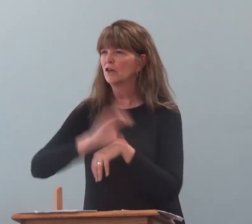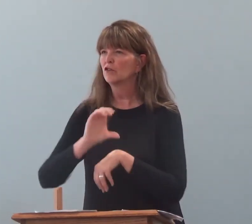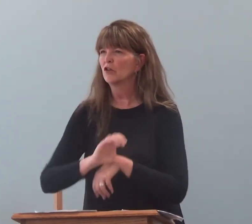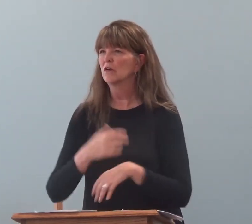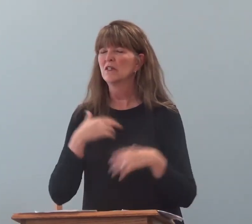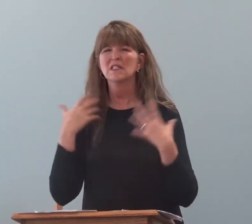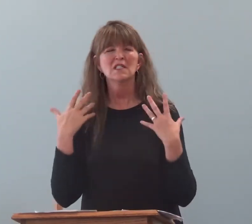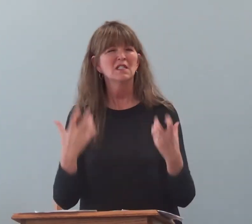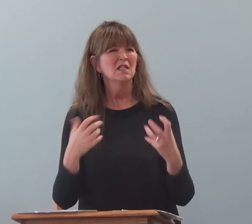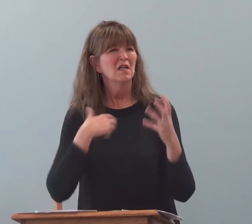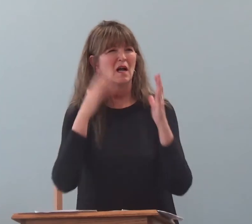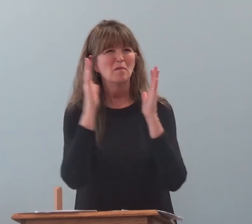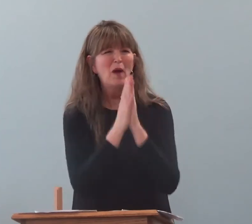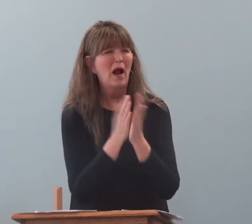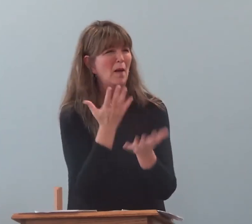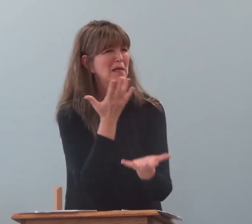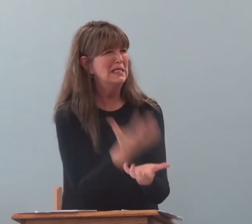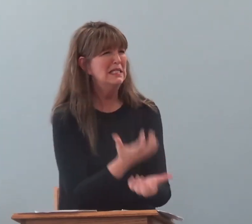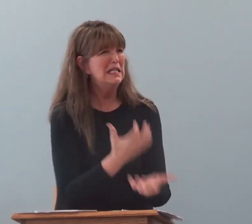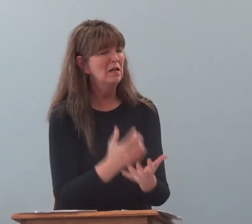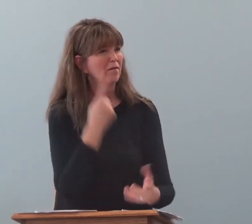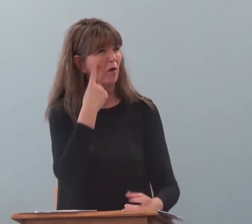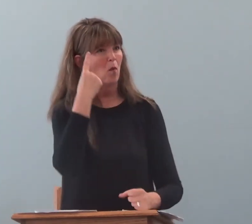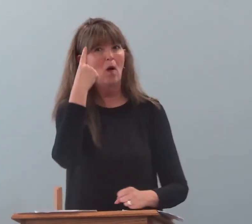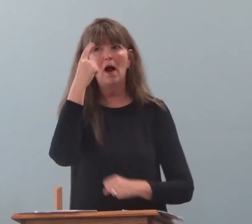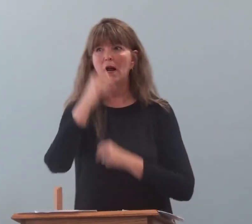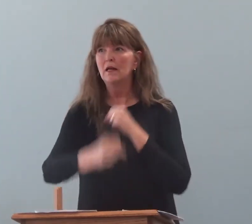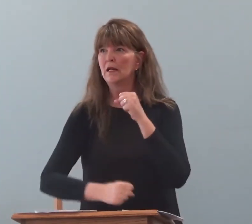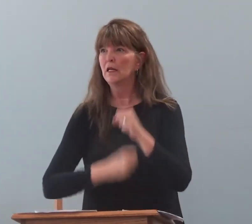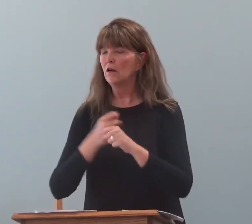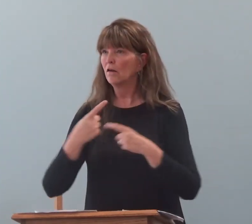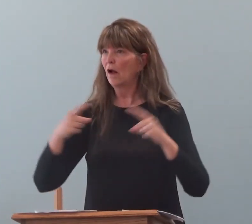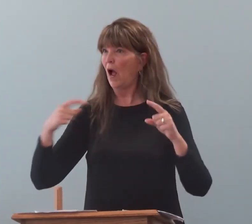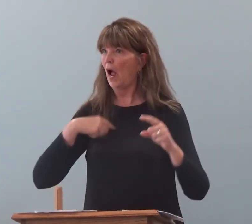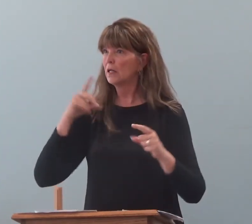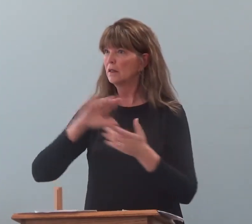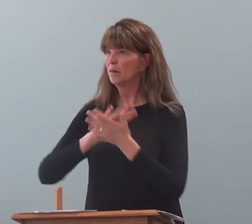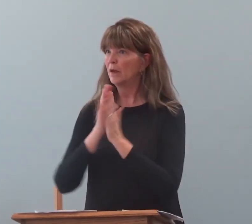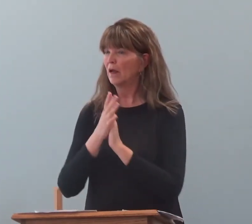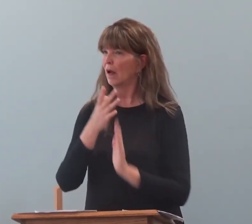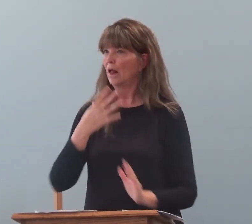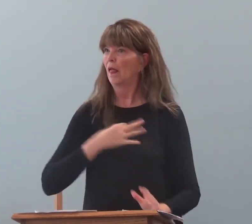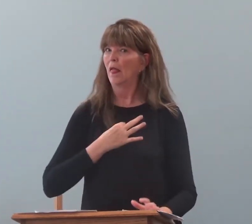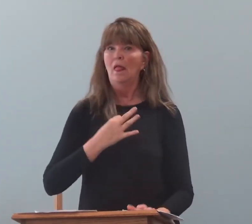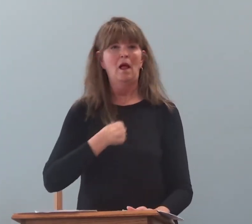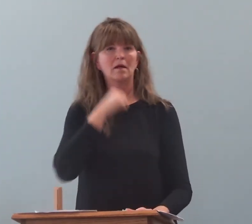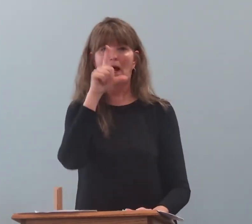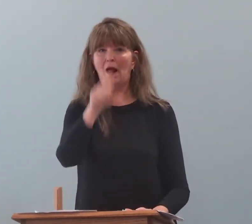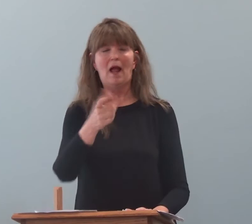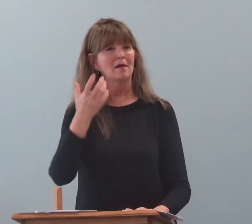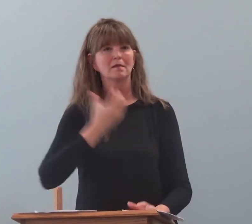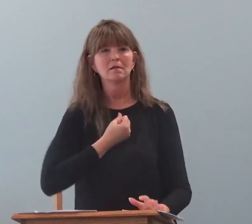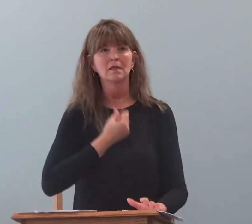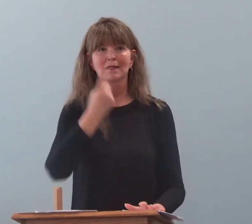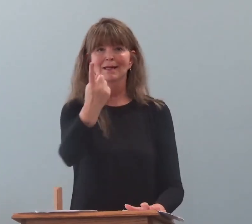wonder what it would be like to pastor a hearing church. And so I beseeched God. And